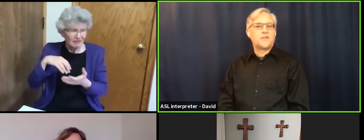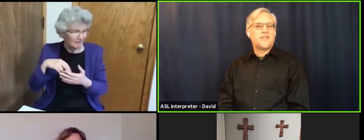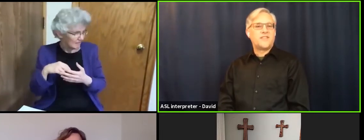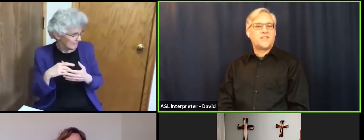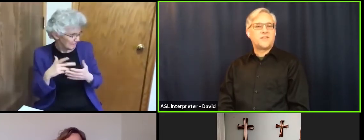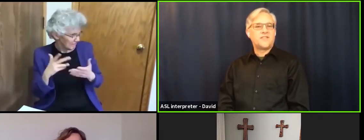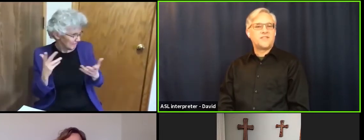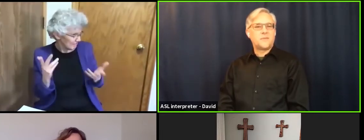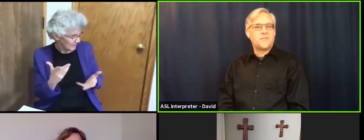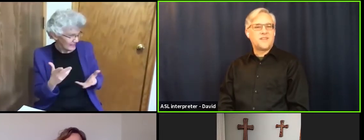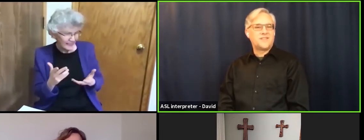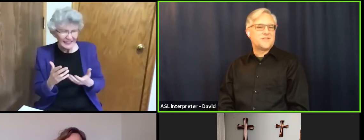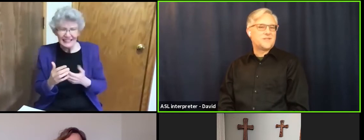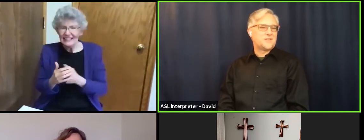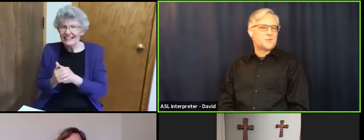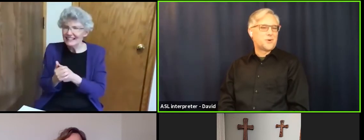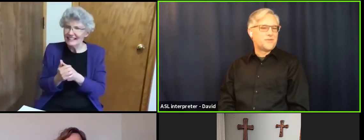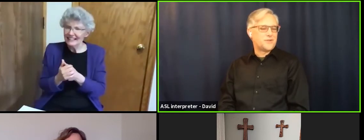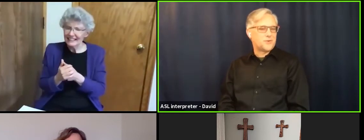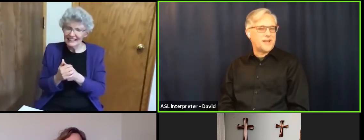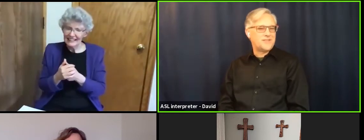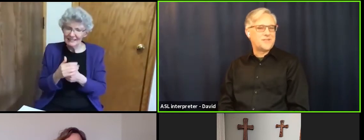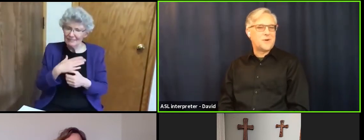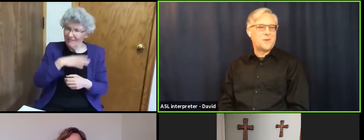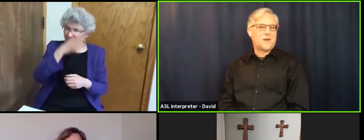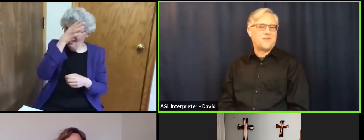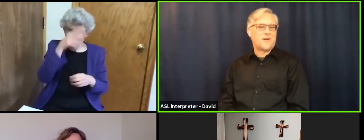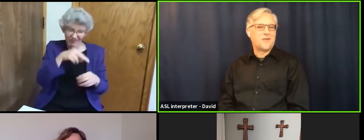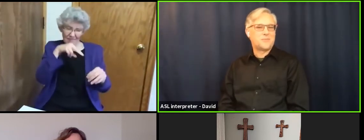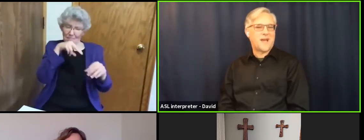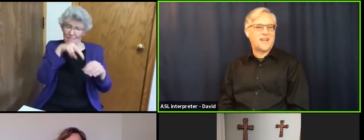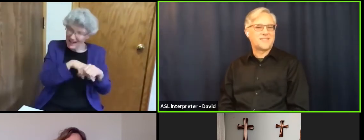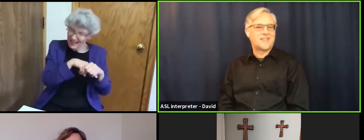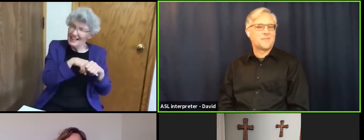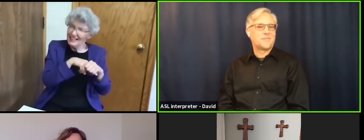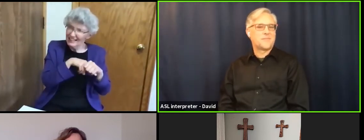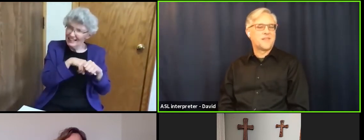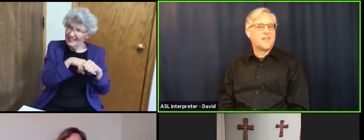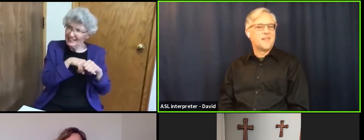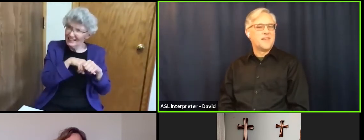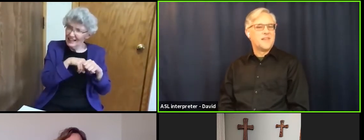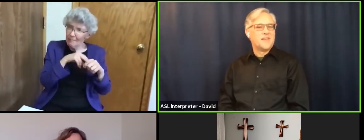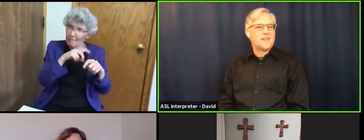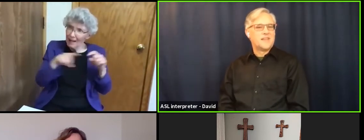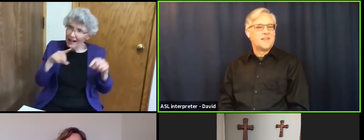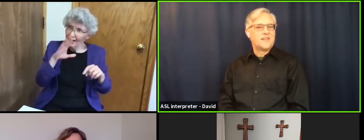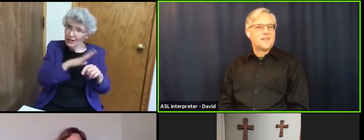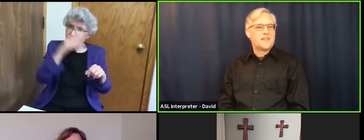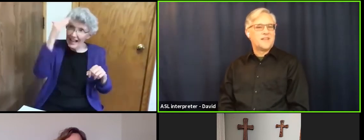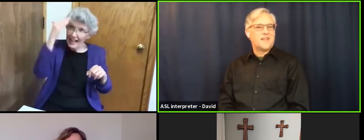The daughter said, "There's something sort of strange, though, in my father's passing.